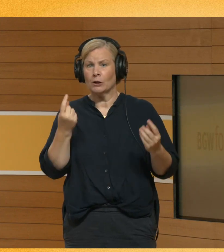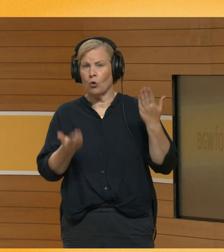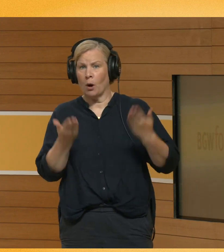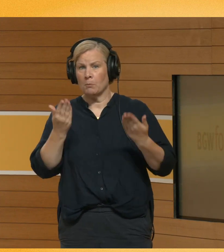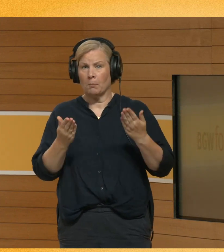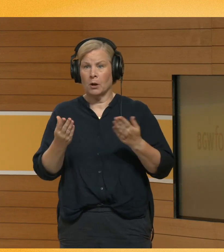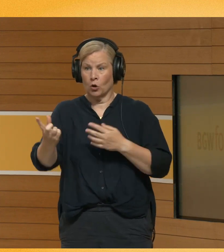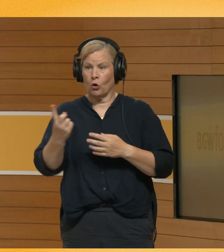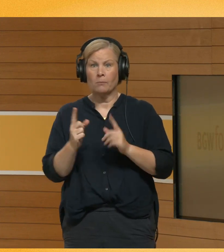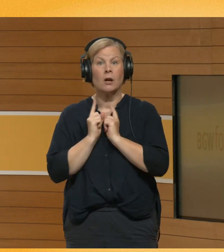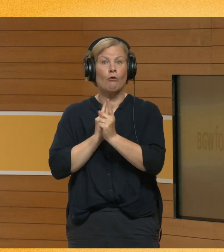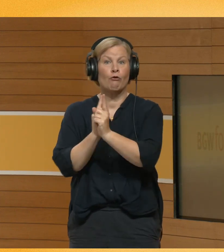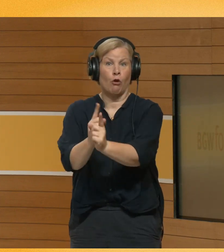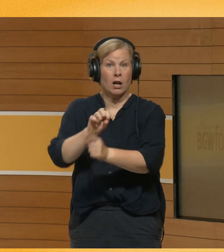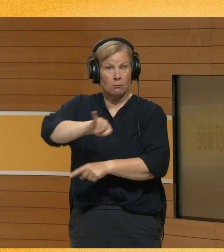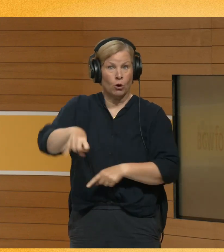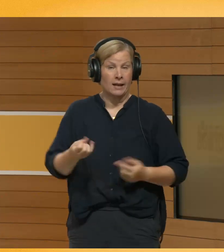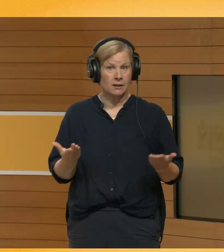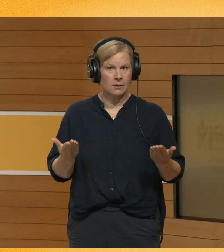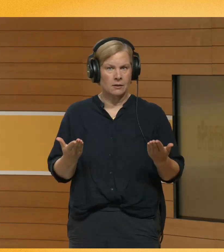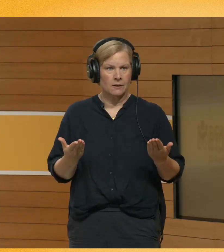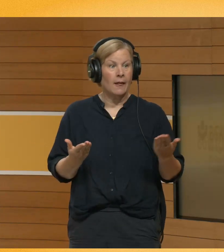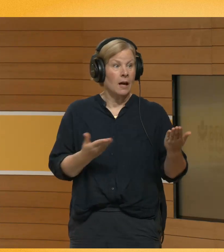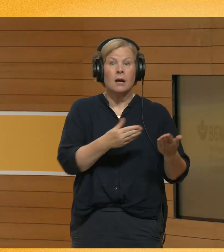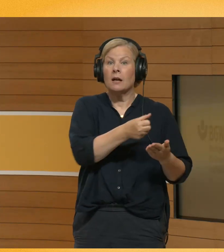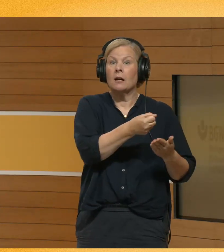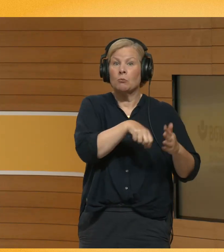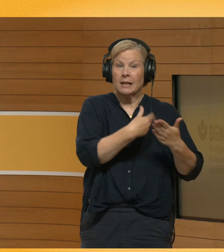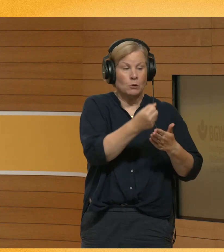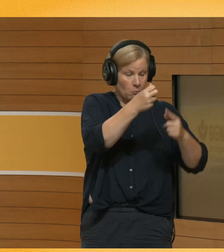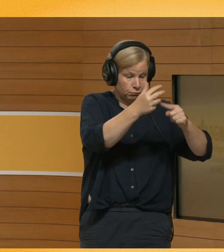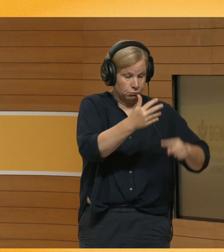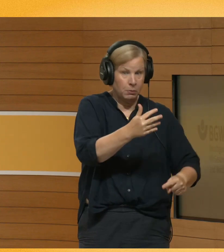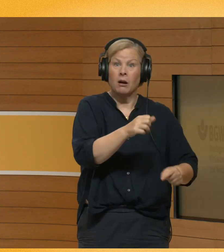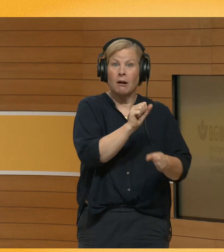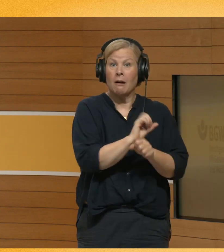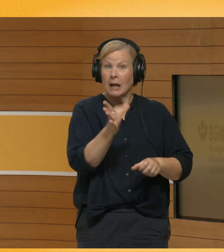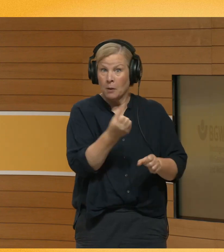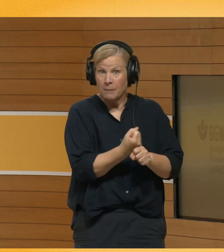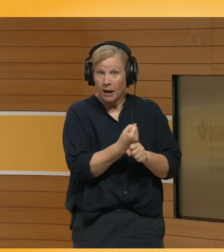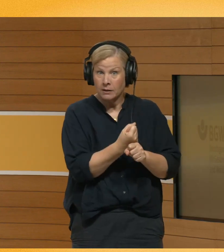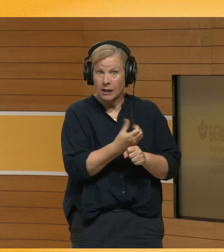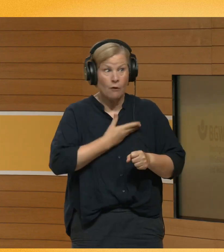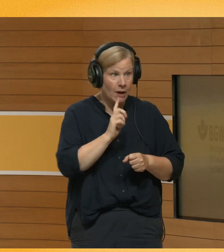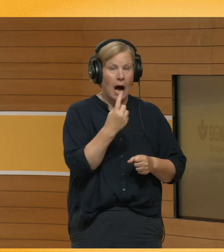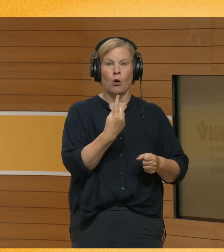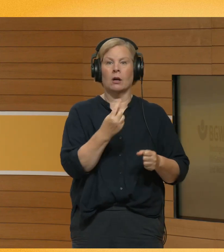hospital get involved? And also, is it planned in other European countries as well, maybe?